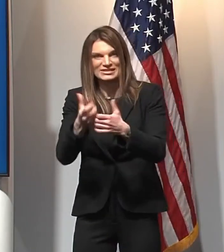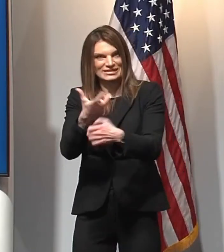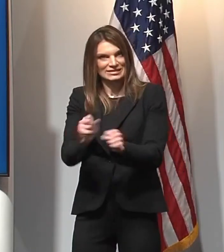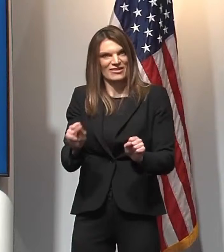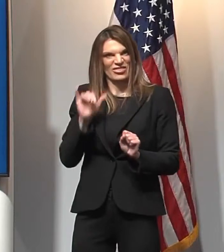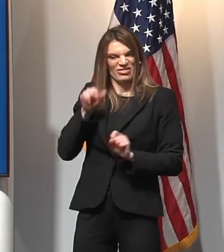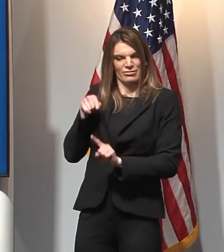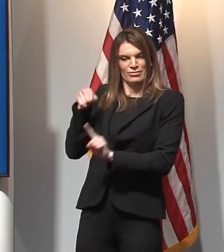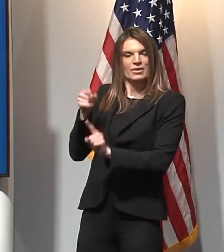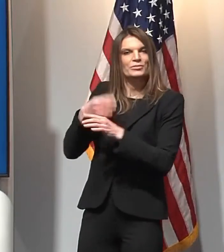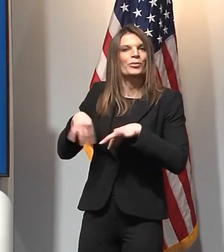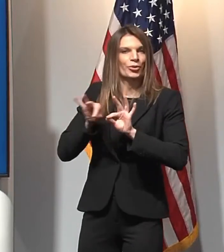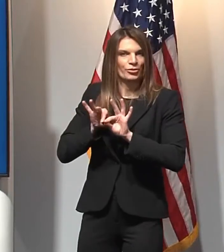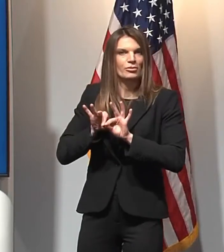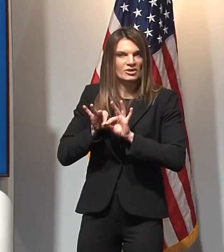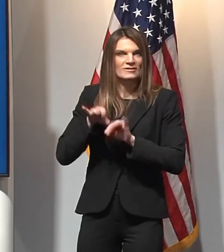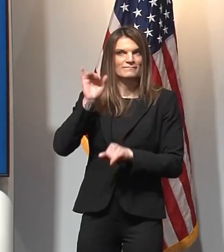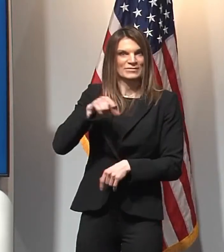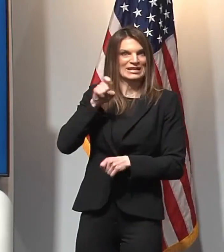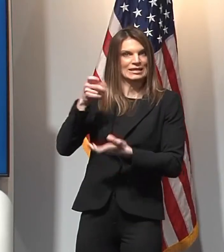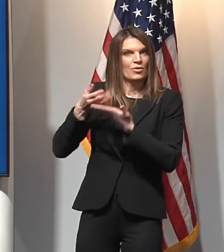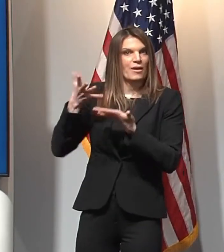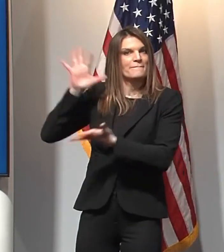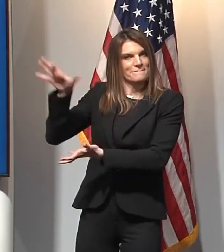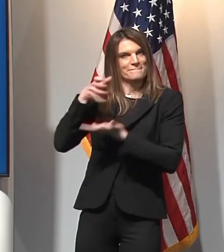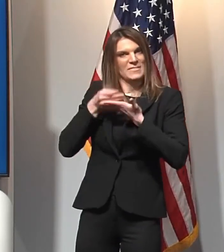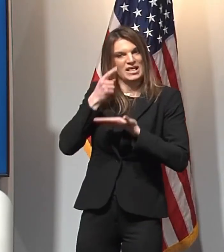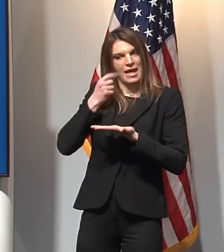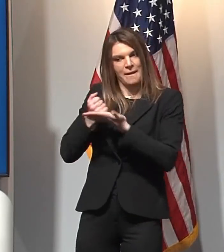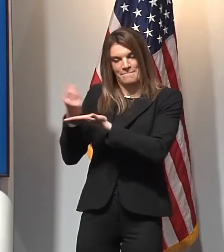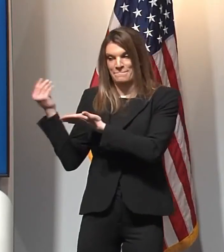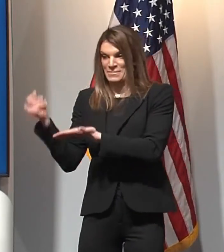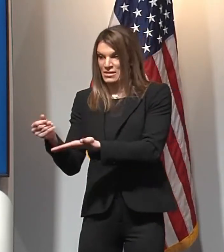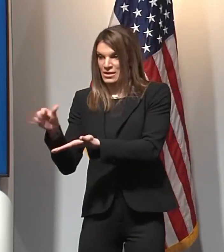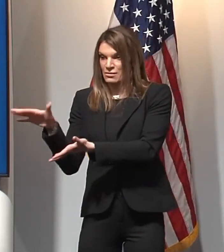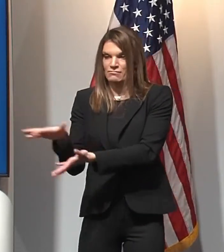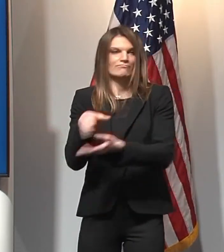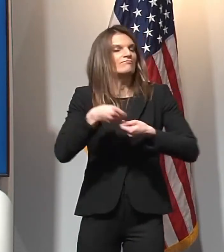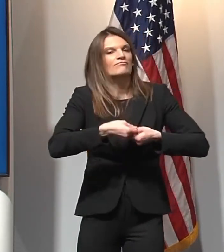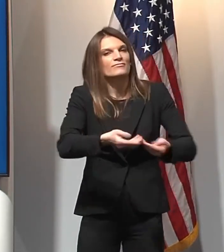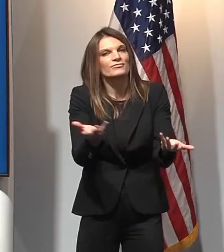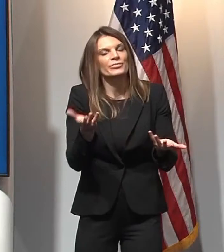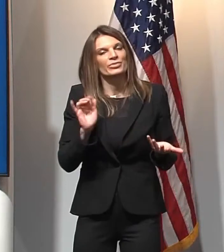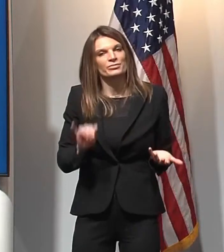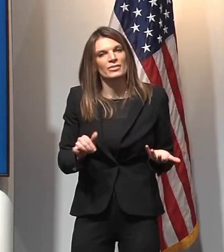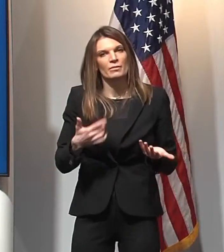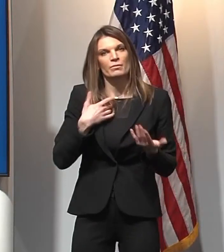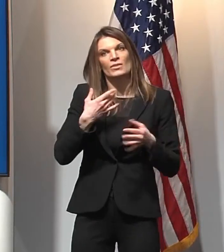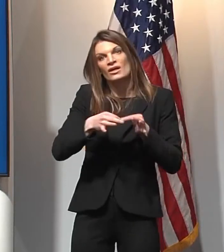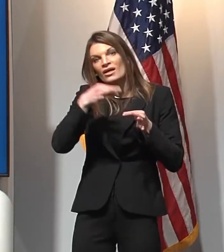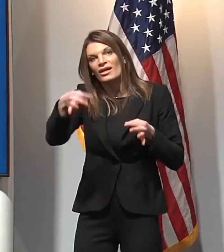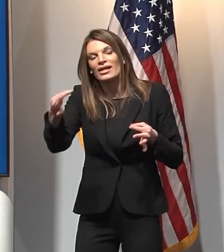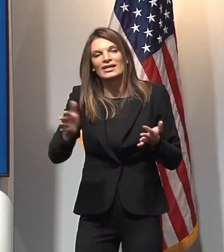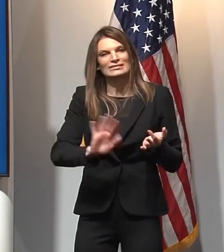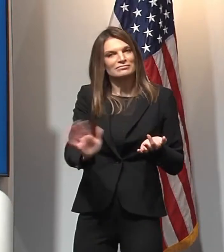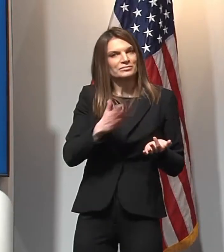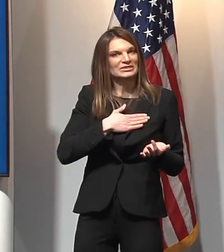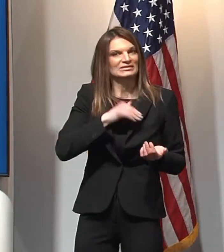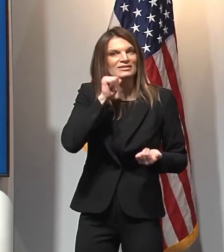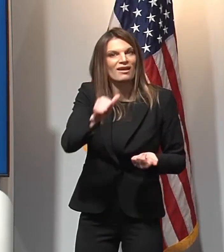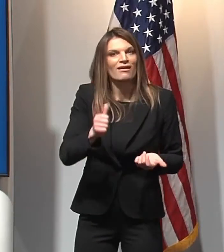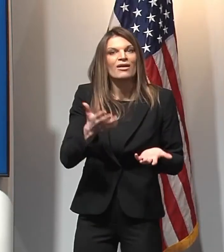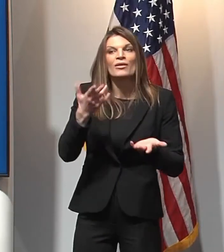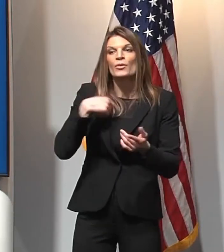our effort to do all of these things, and that's why we don't want any more delay. And we can have our